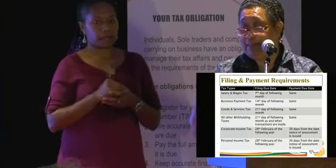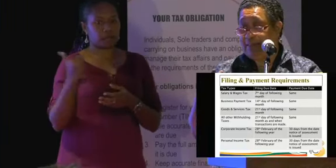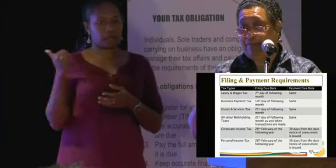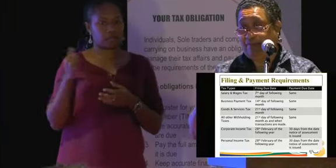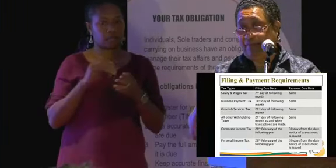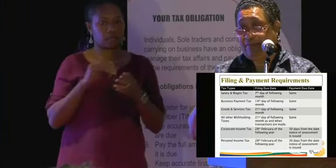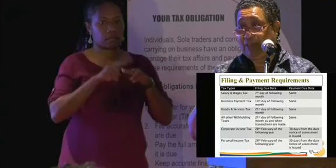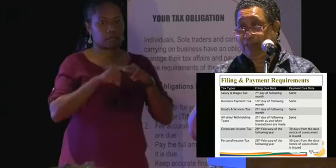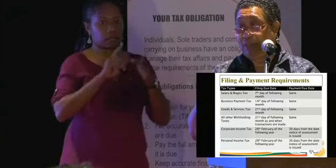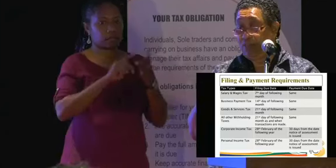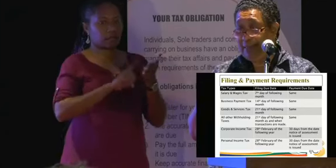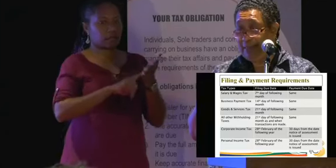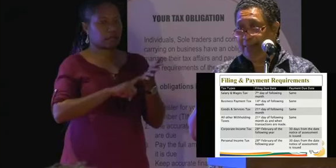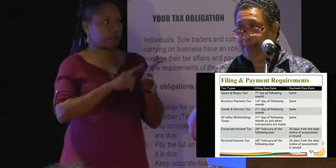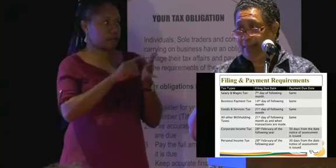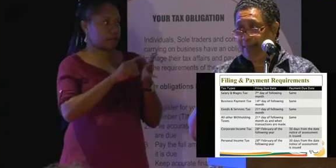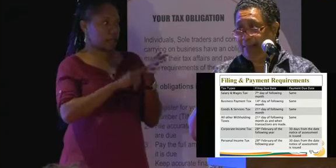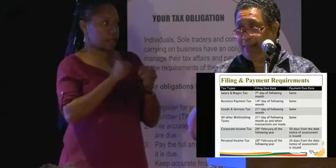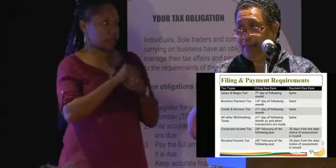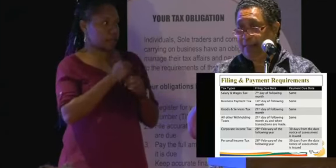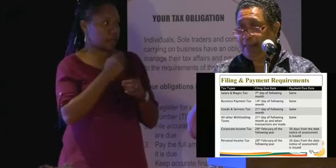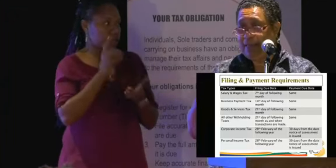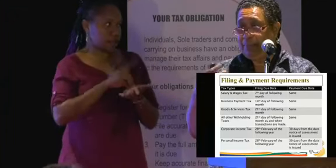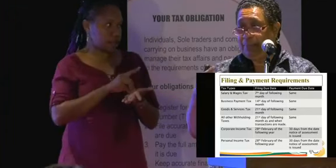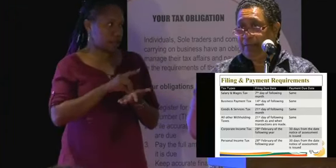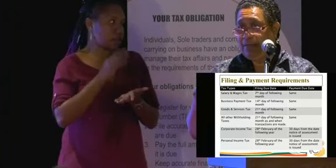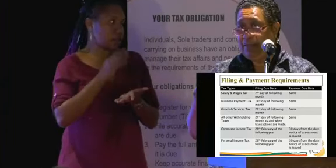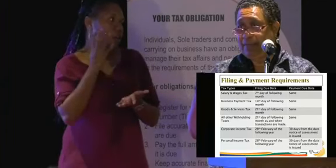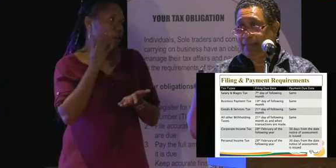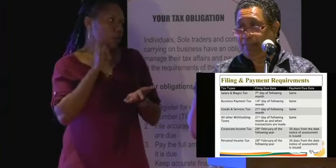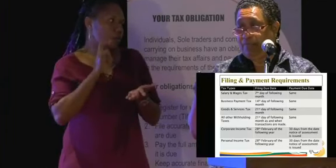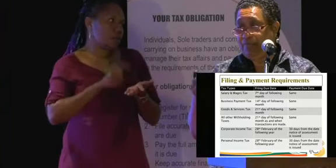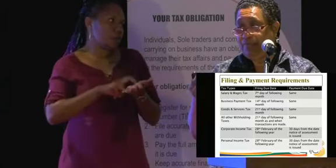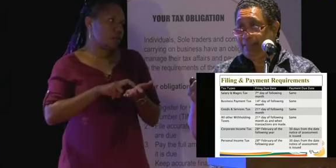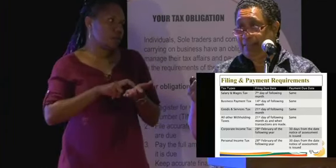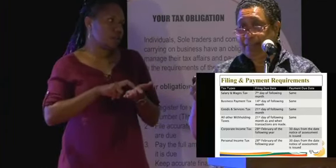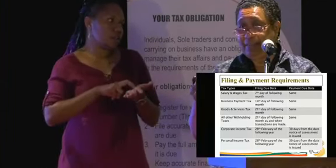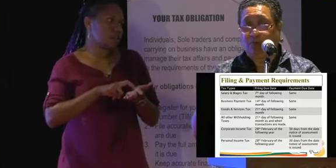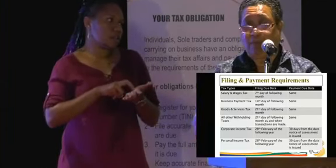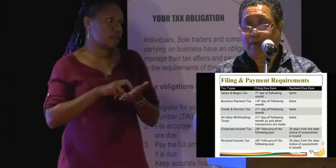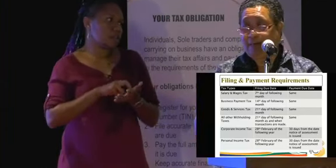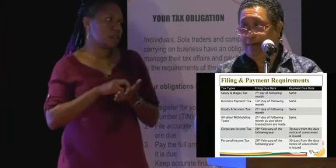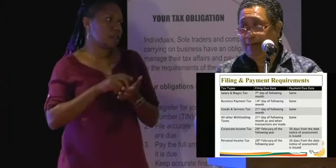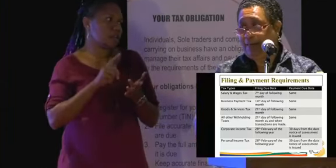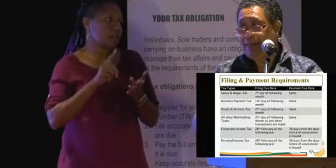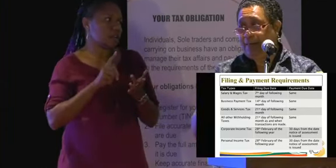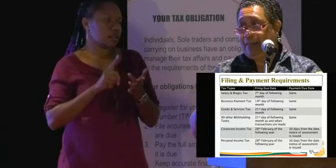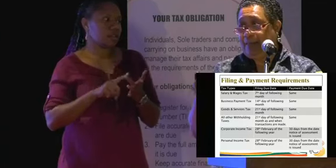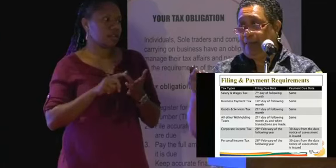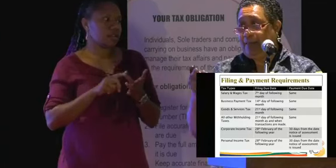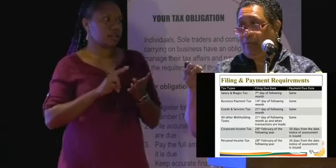for instance, if I register today, okay, depending on the type of business that you run,